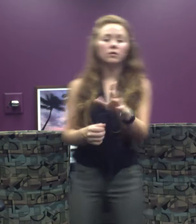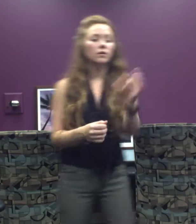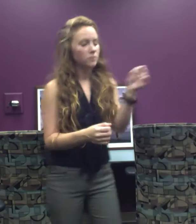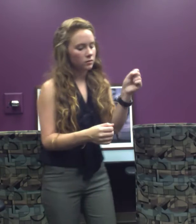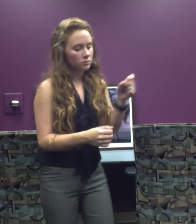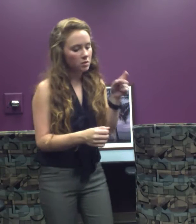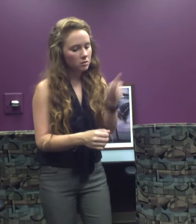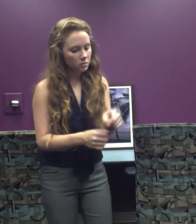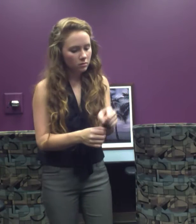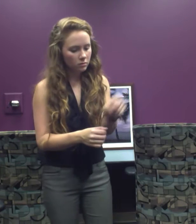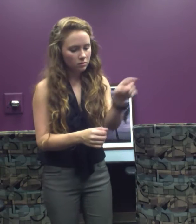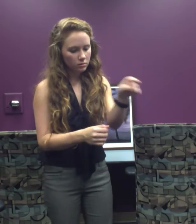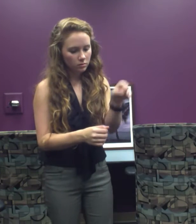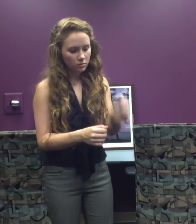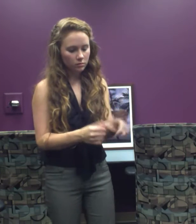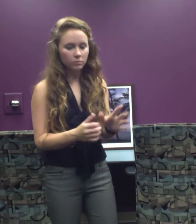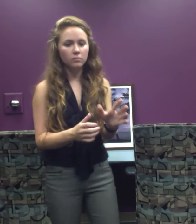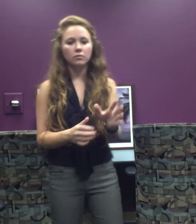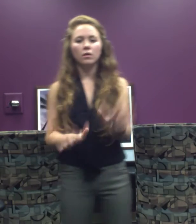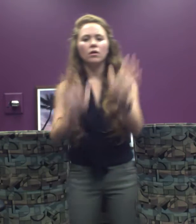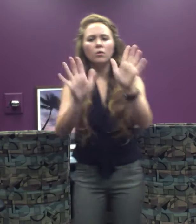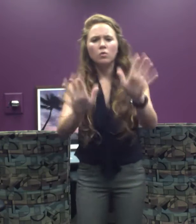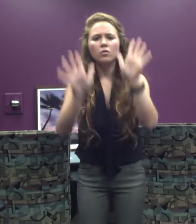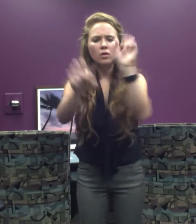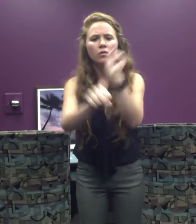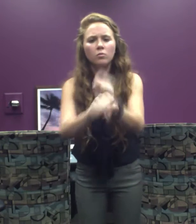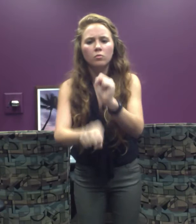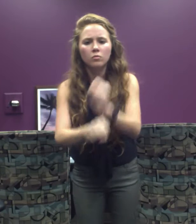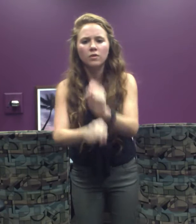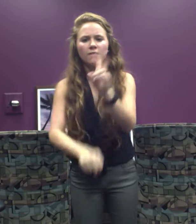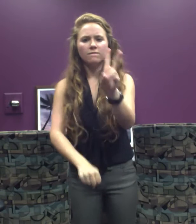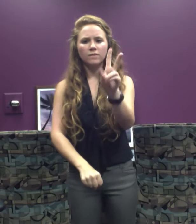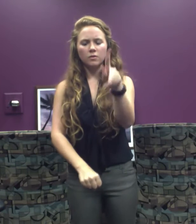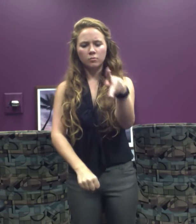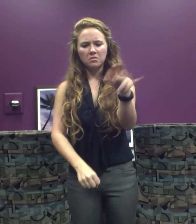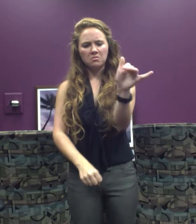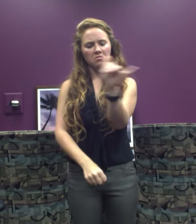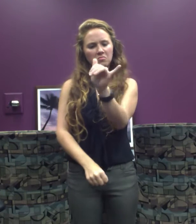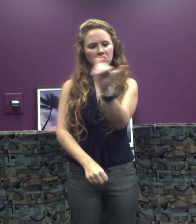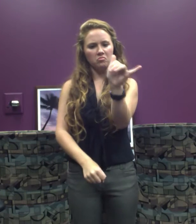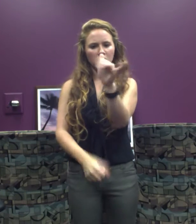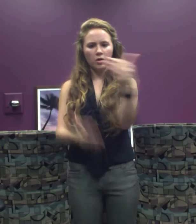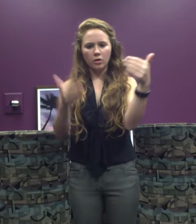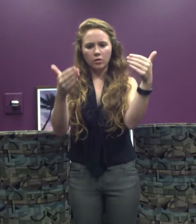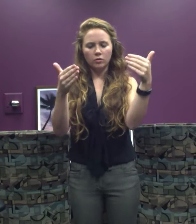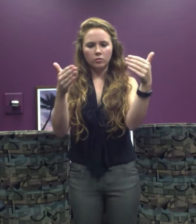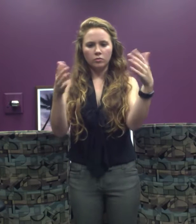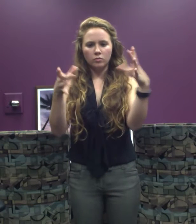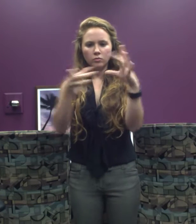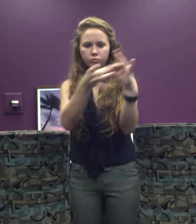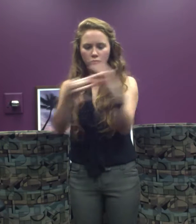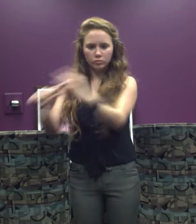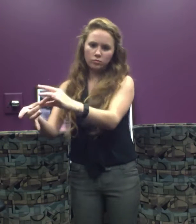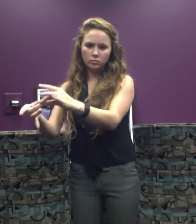at aiming for those vanishing points. Consider the vanishing point a magnet. And it's just going to grab onto every single line.